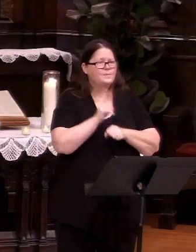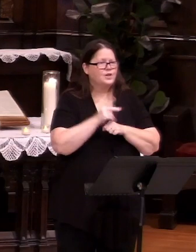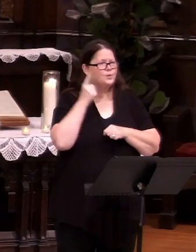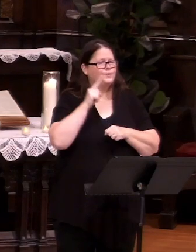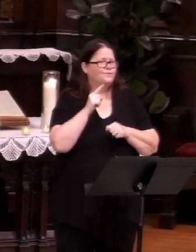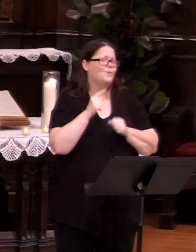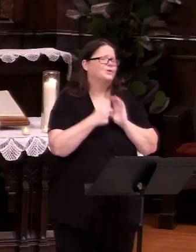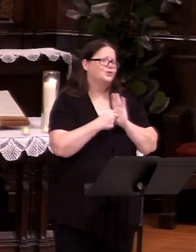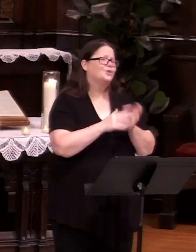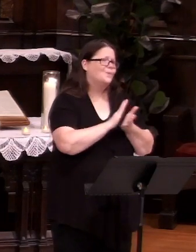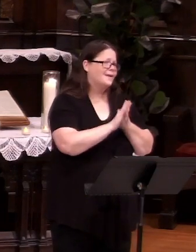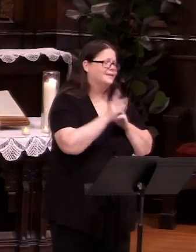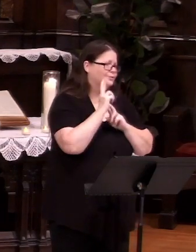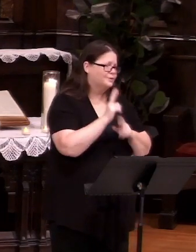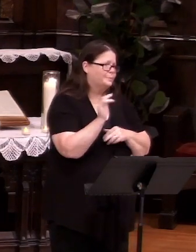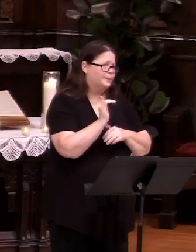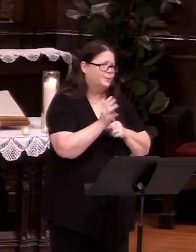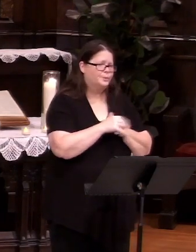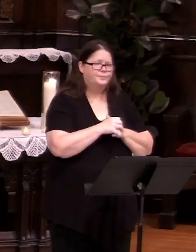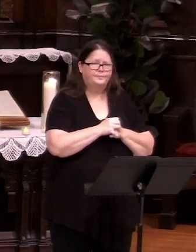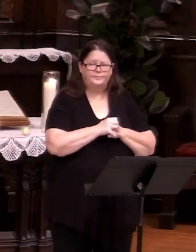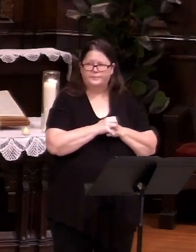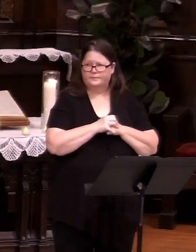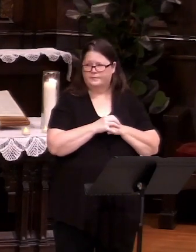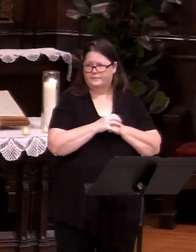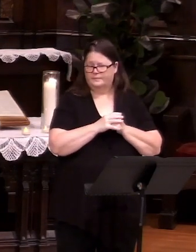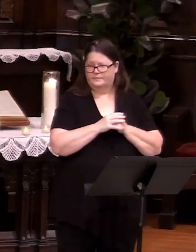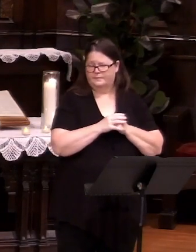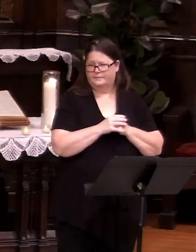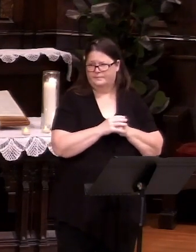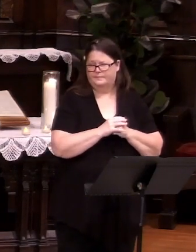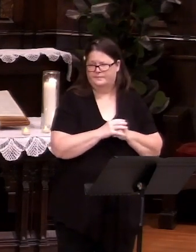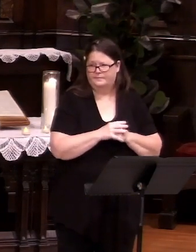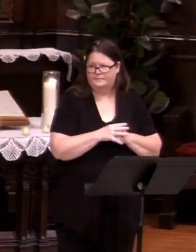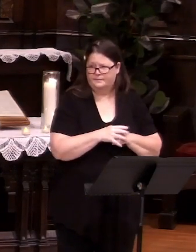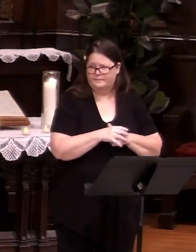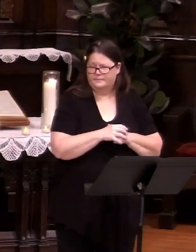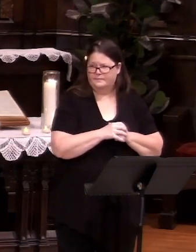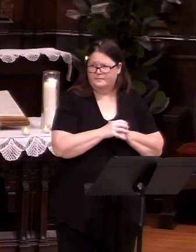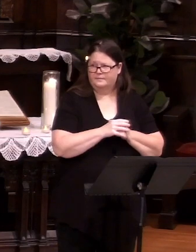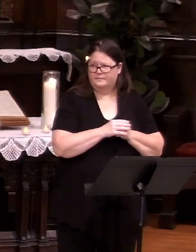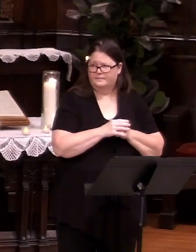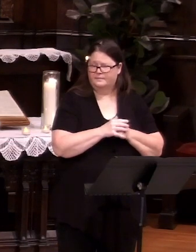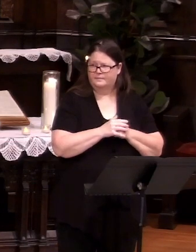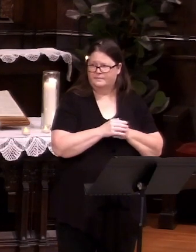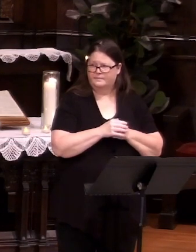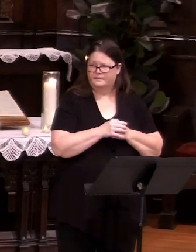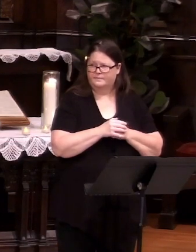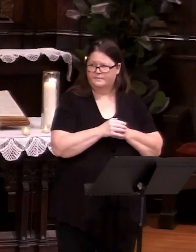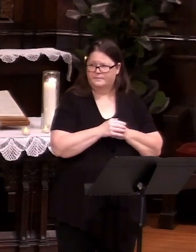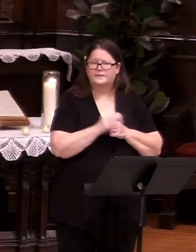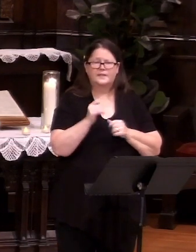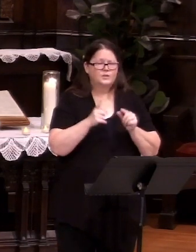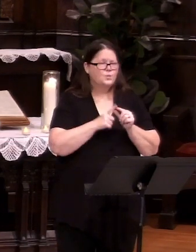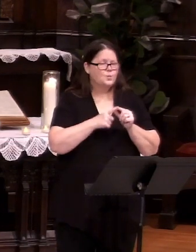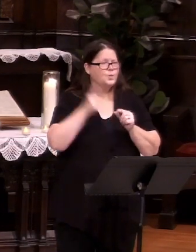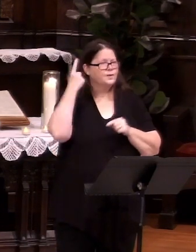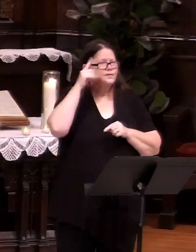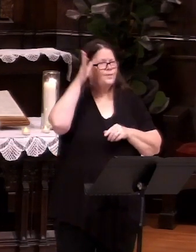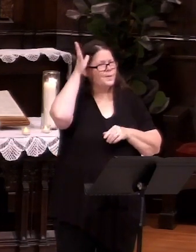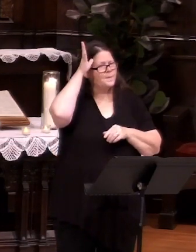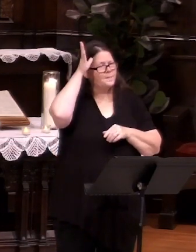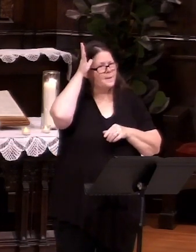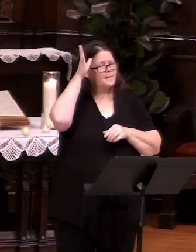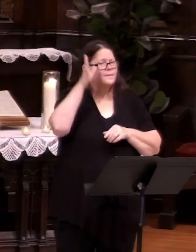also real. As in mamita, hijita, hermanita, mom, daughter, sister, but with an